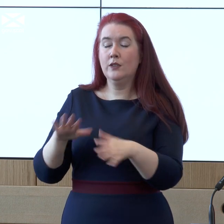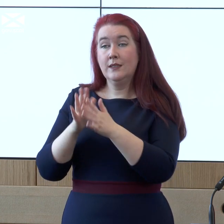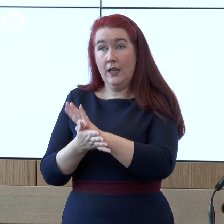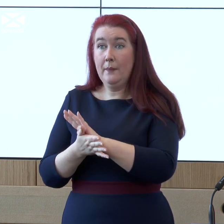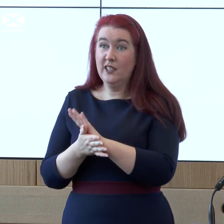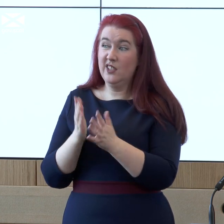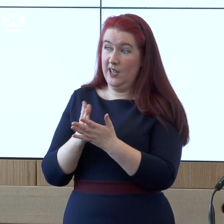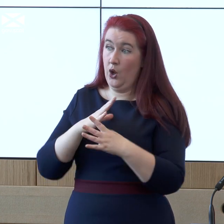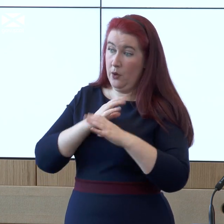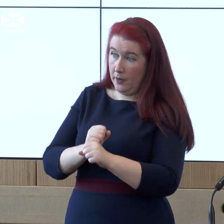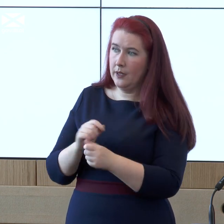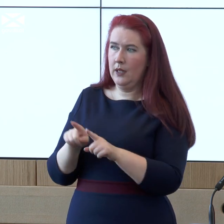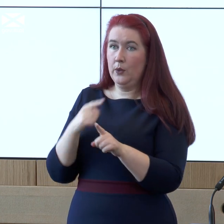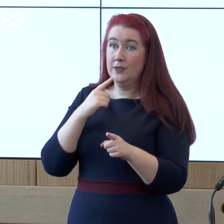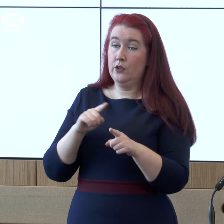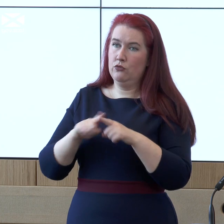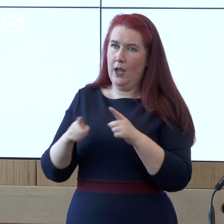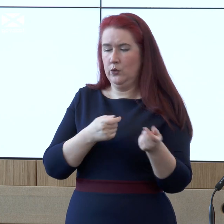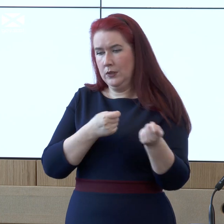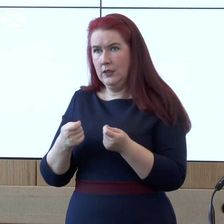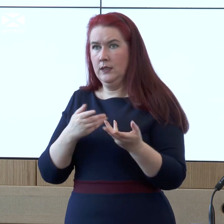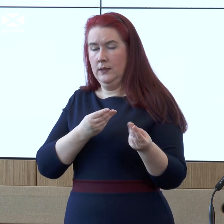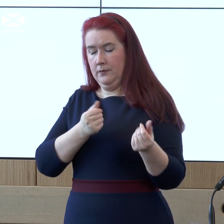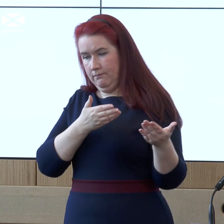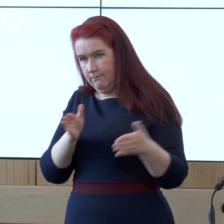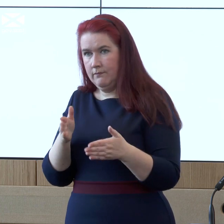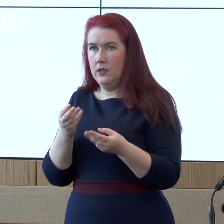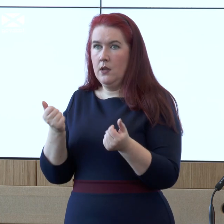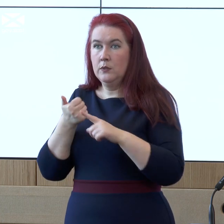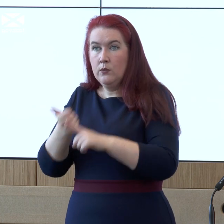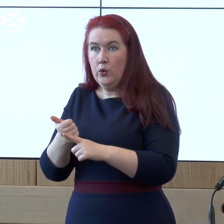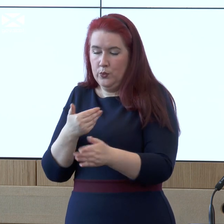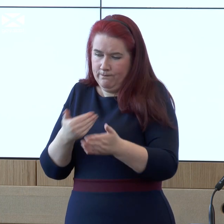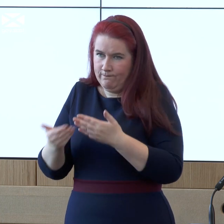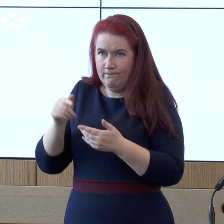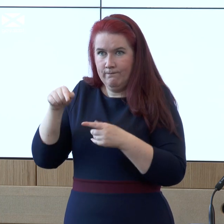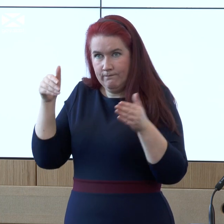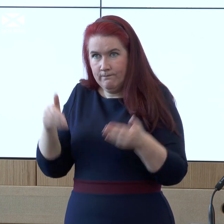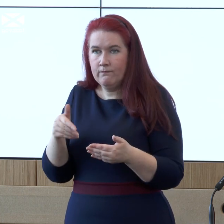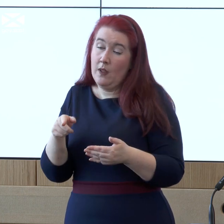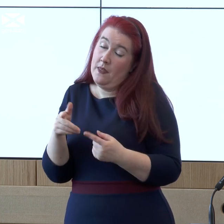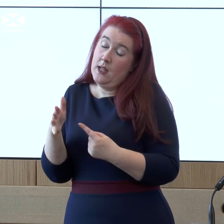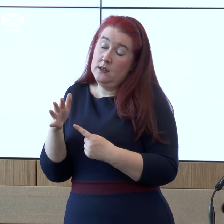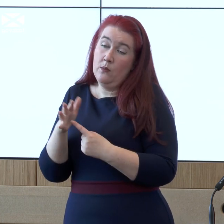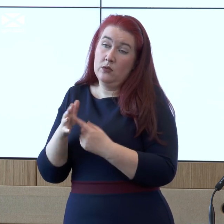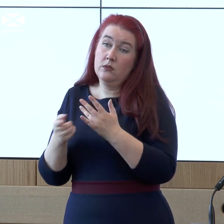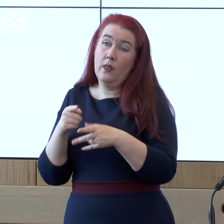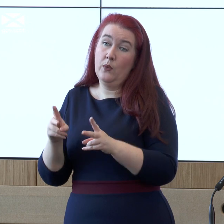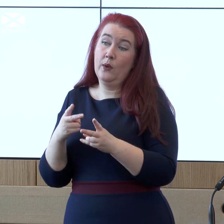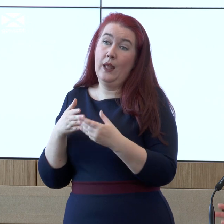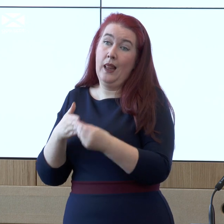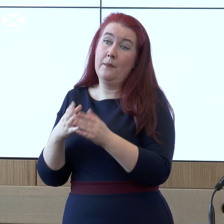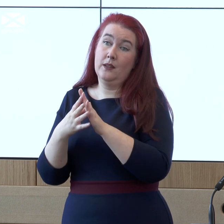use your term, pivot some of that support to addressing that is also an important way in which we're leading by